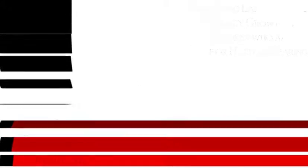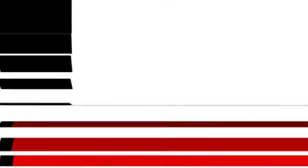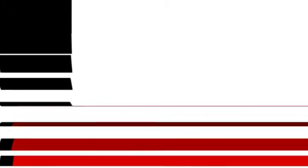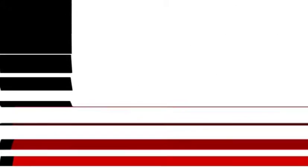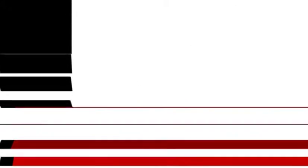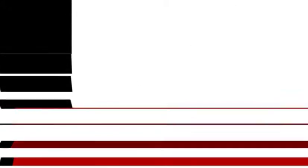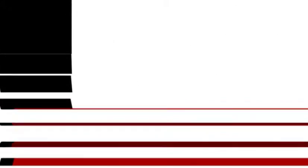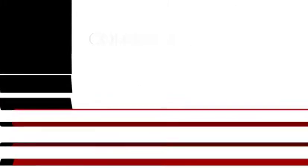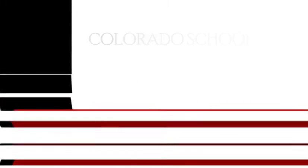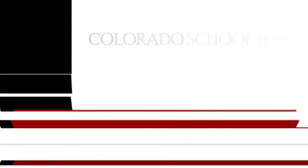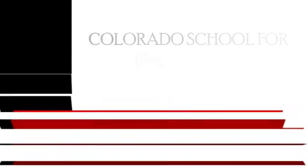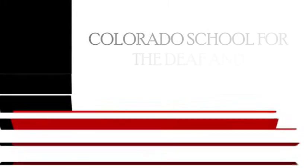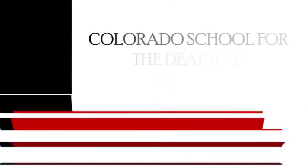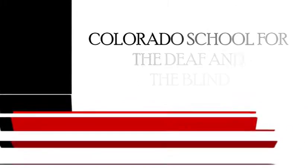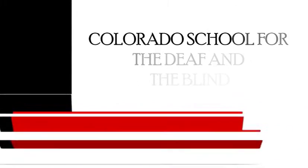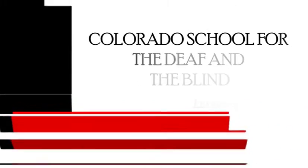Development Initiative.